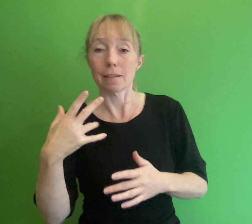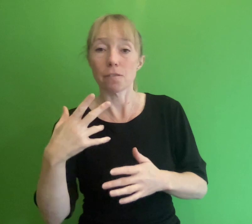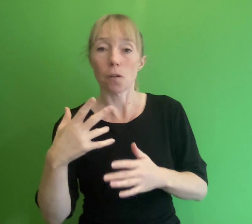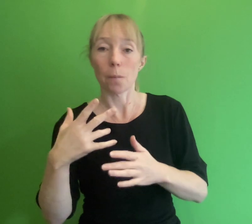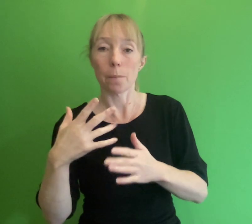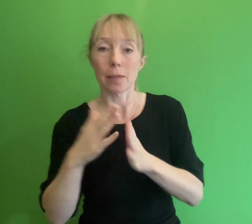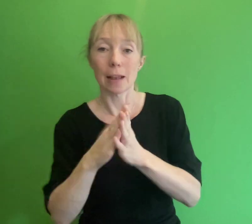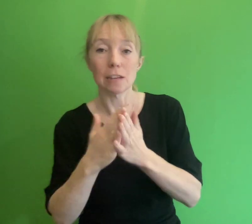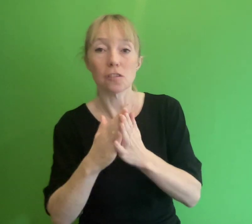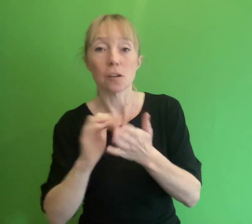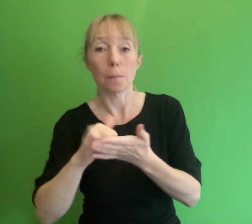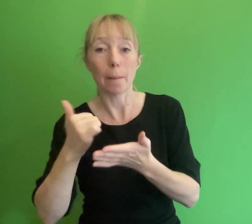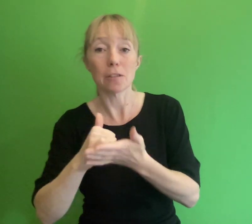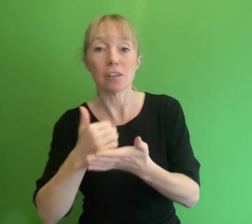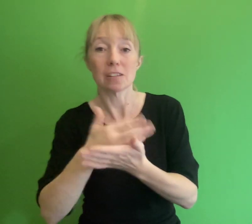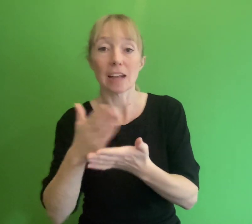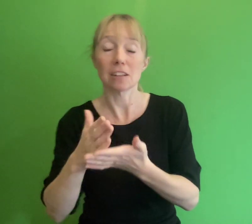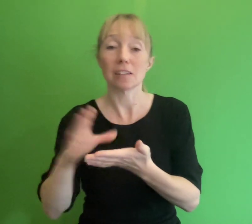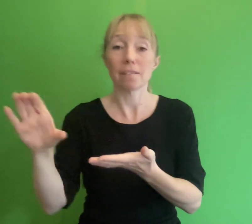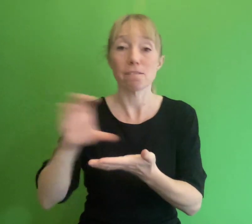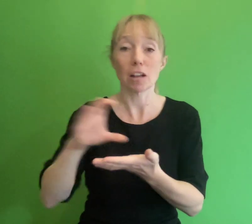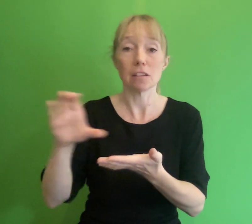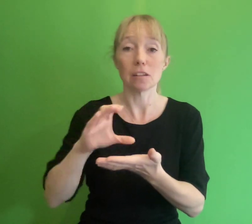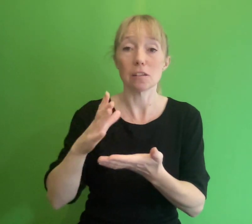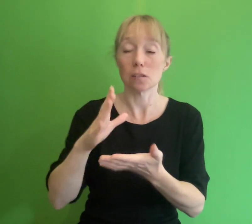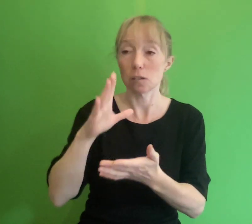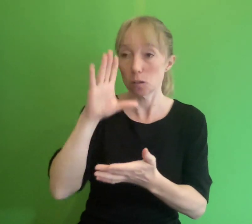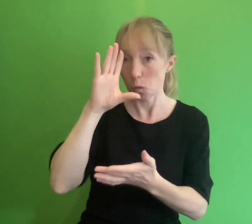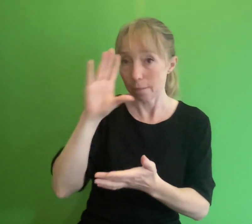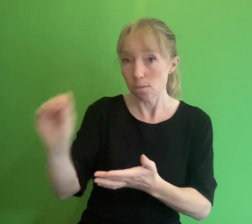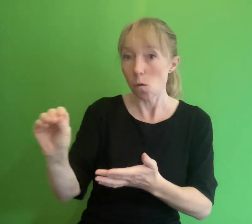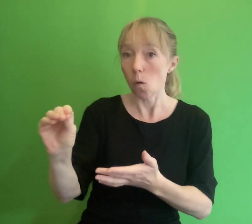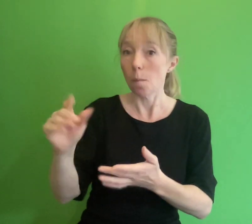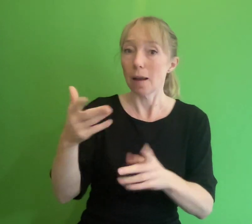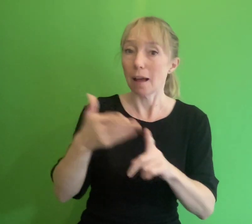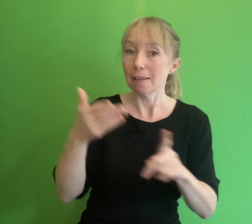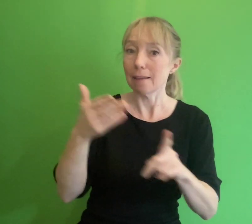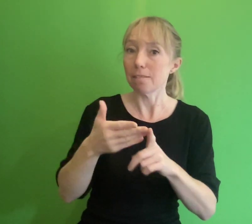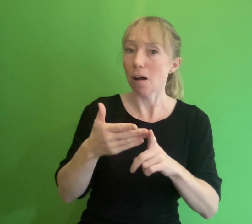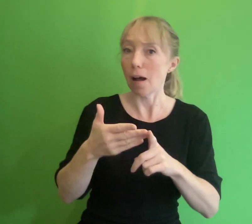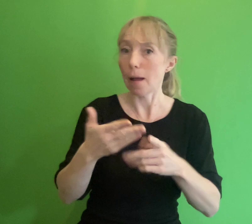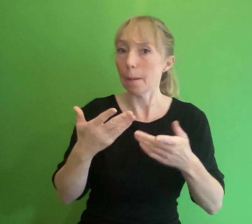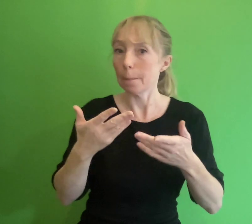funders to inform and identify current barriers and co-producing potential solutions.